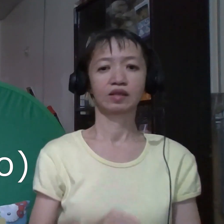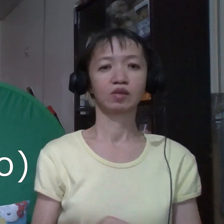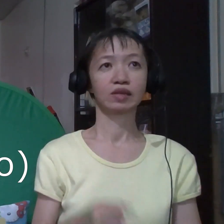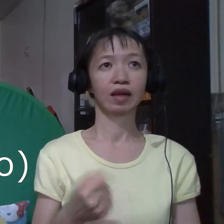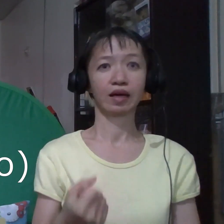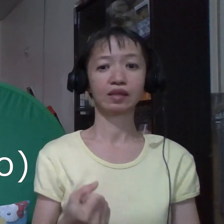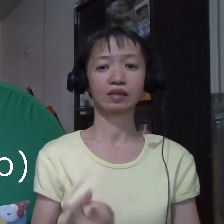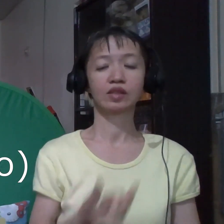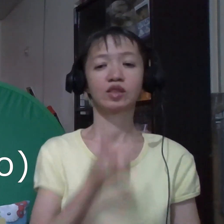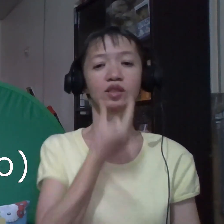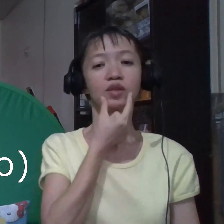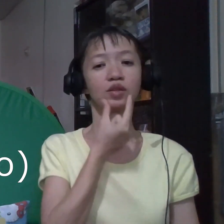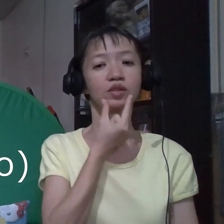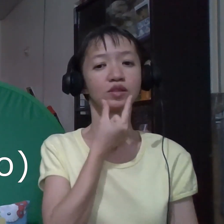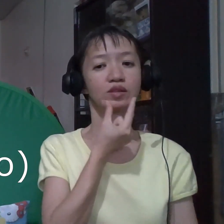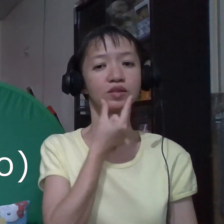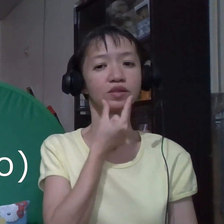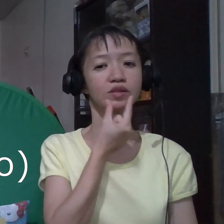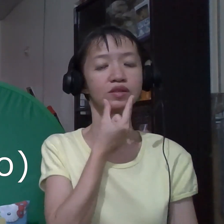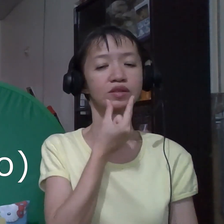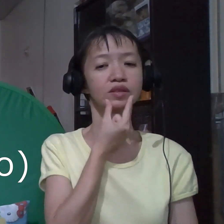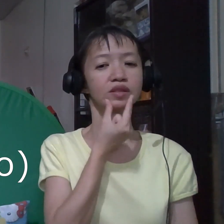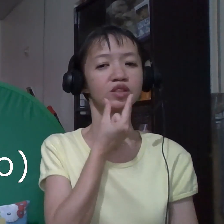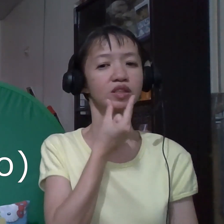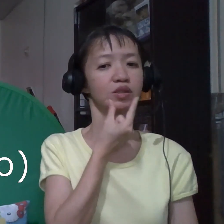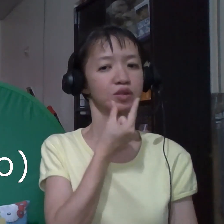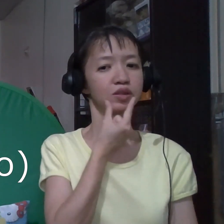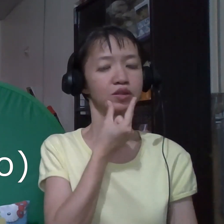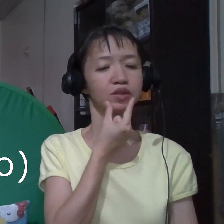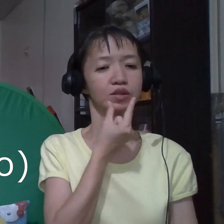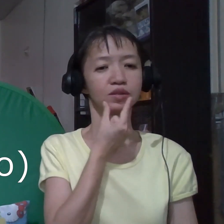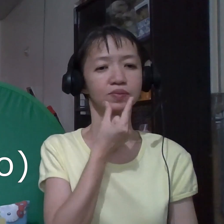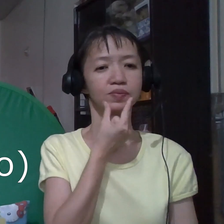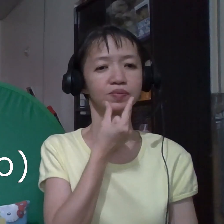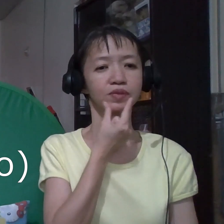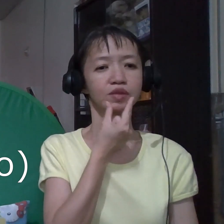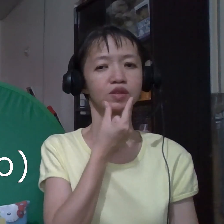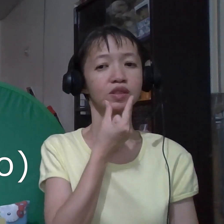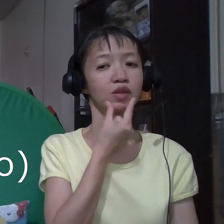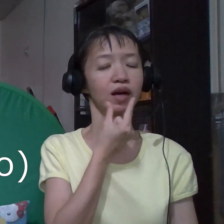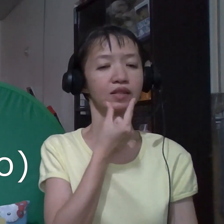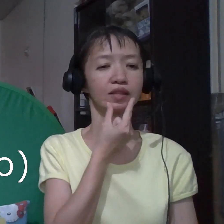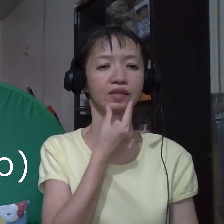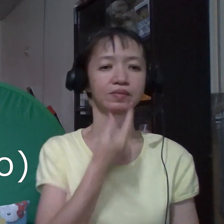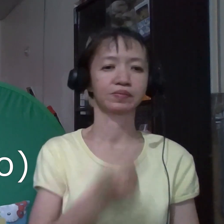Don't like is shiro. Shiro or shirohada.